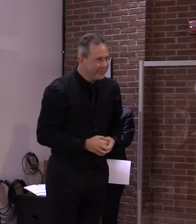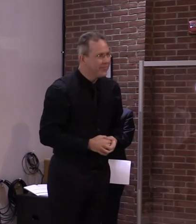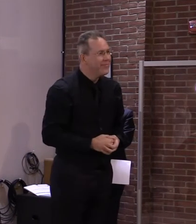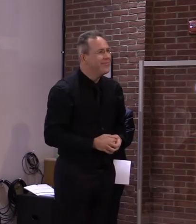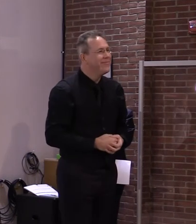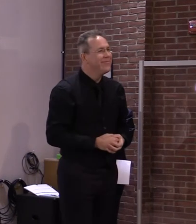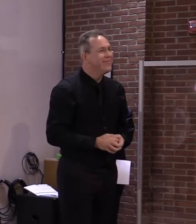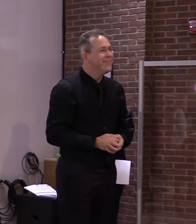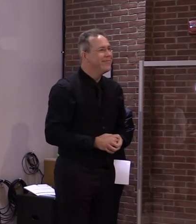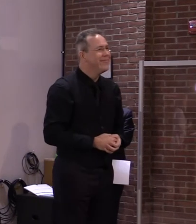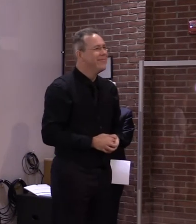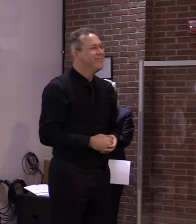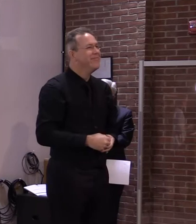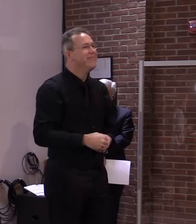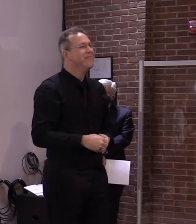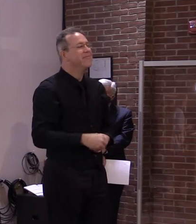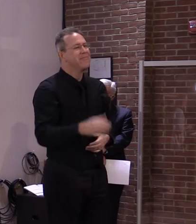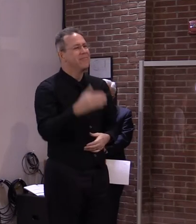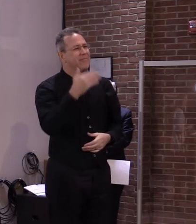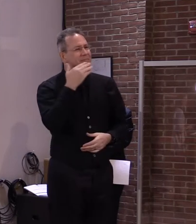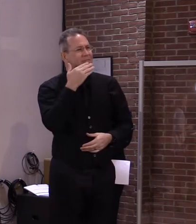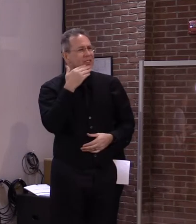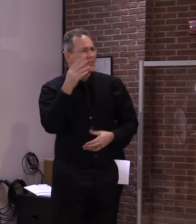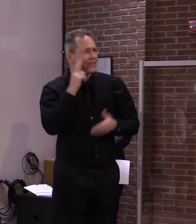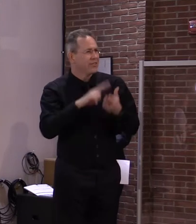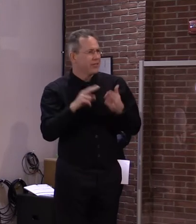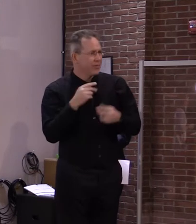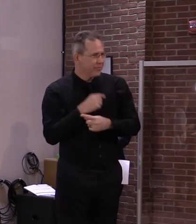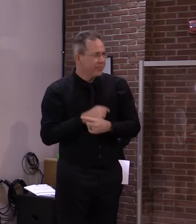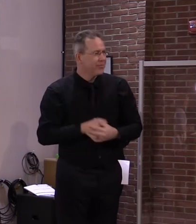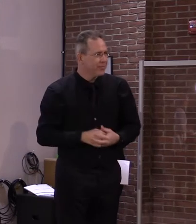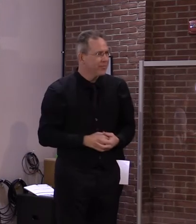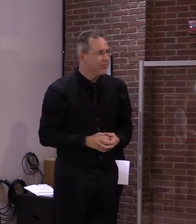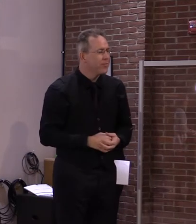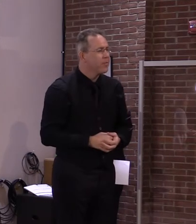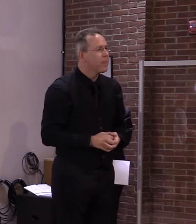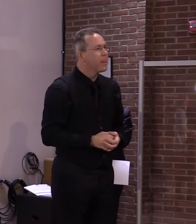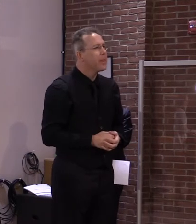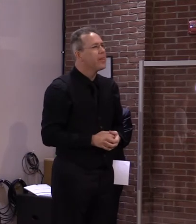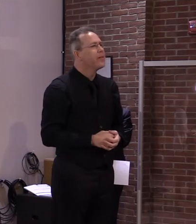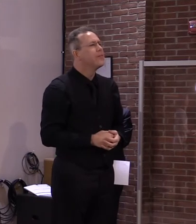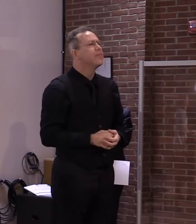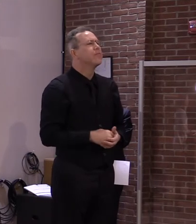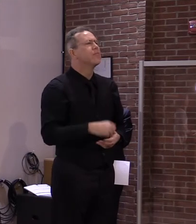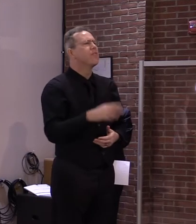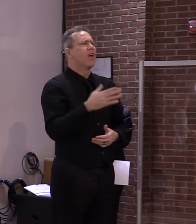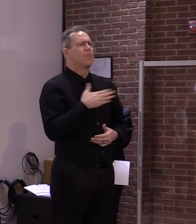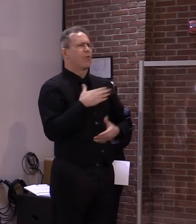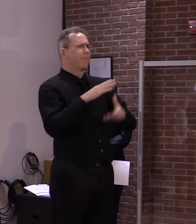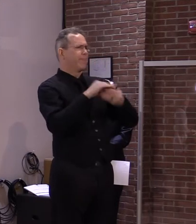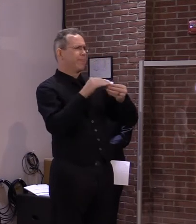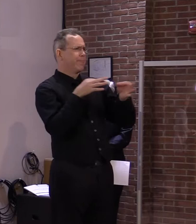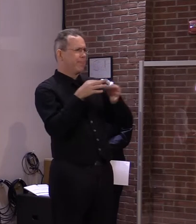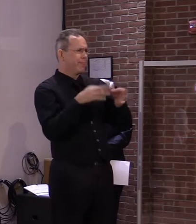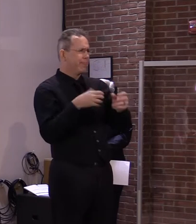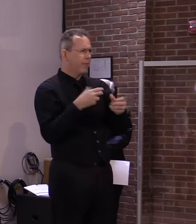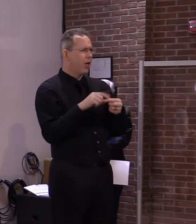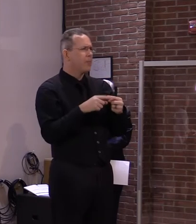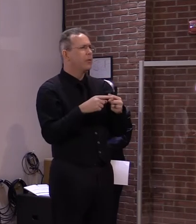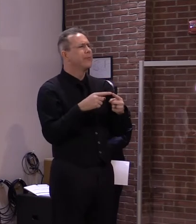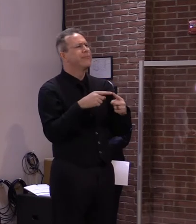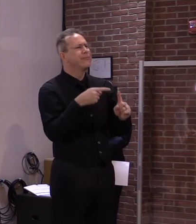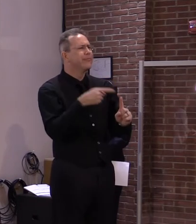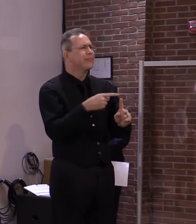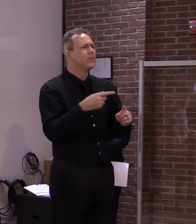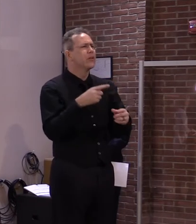thank you secretary french good morning i'm pleased to be able to provide more details regarding next steps in our return to play for both